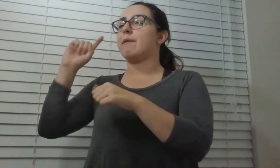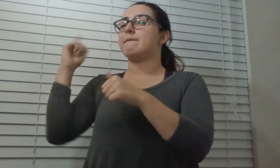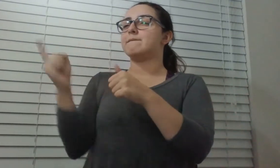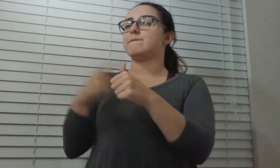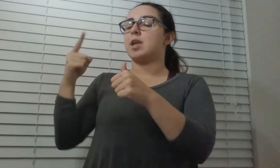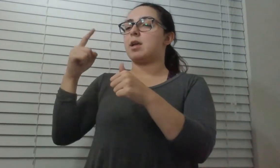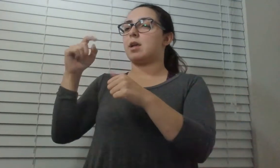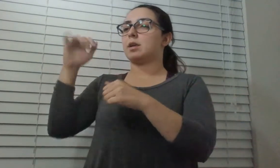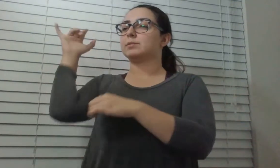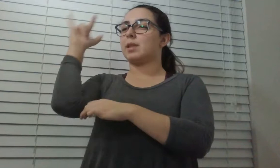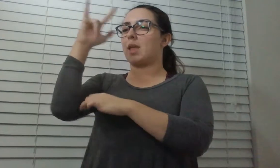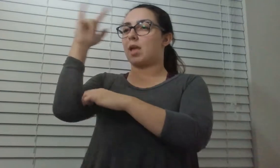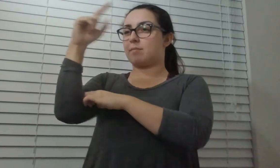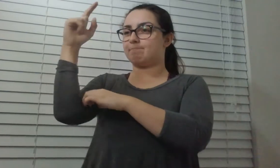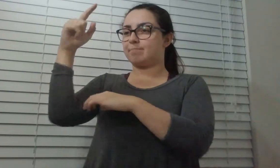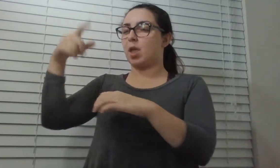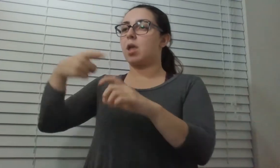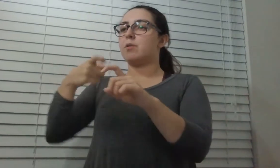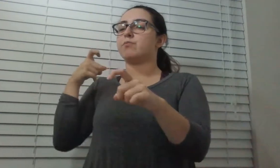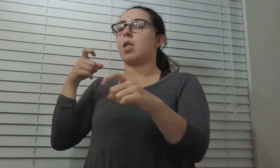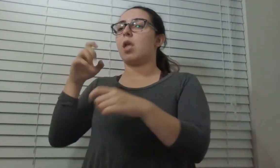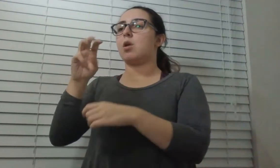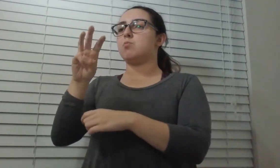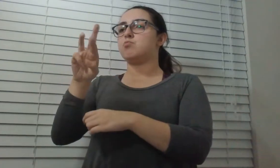rushed over that little piece of fabric your first time. Yeah.